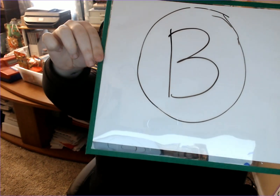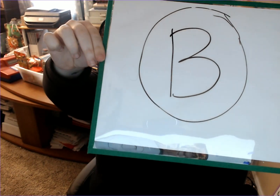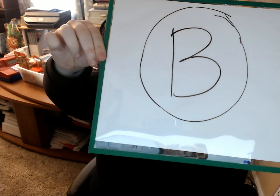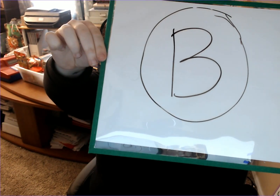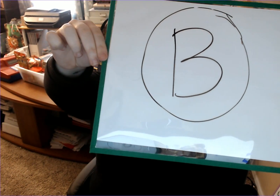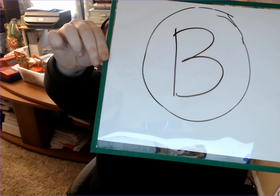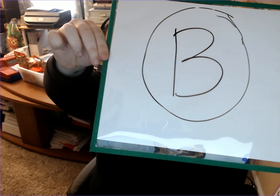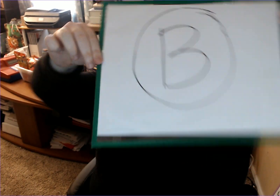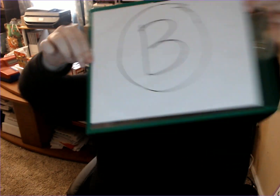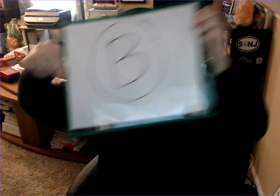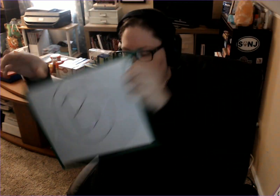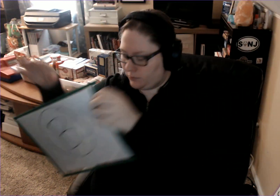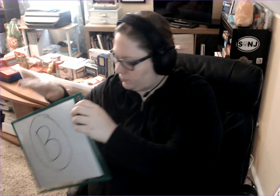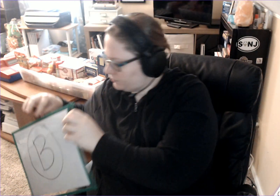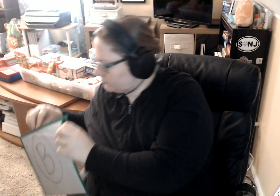B.